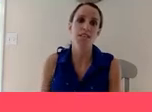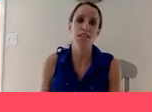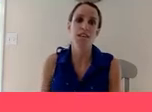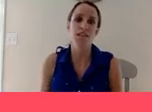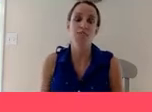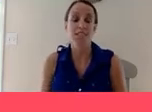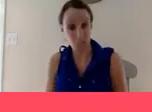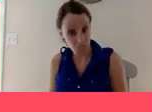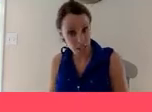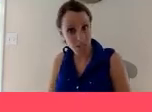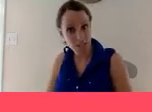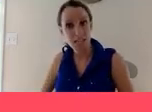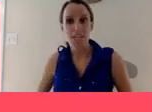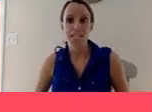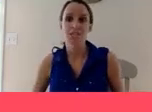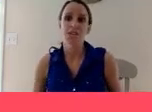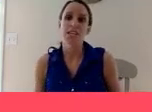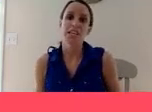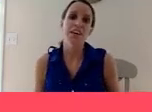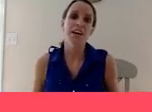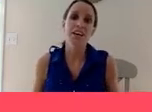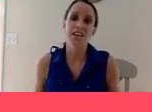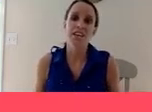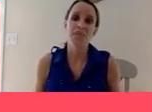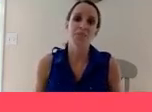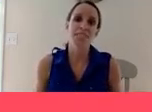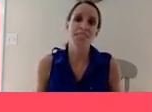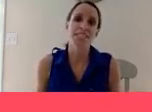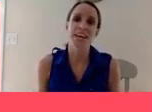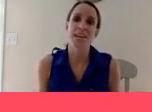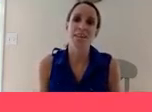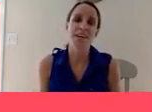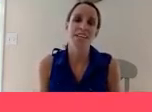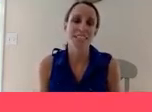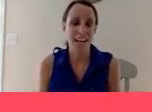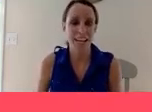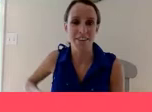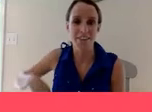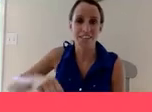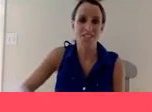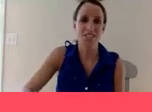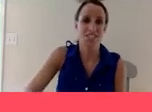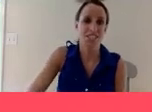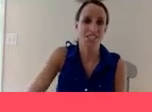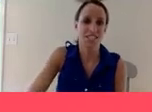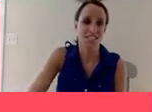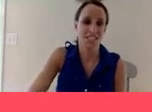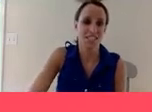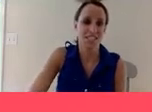presenter presenters is Lauren and Kira and they're going to be presenting on American Sign Language.